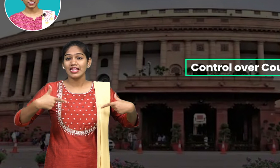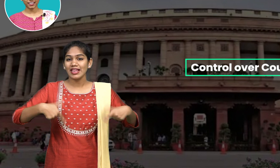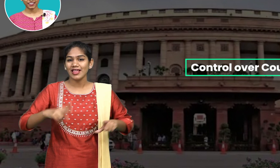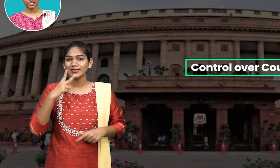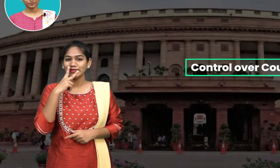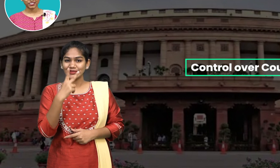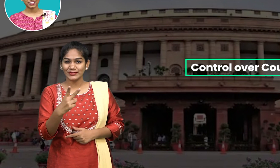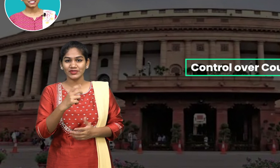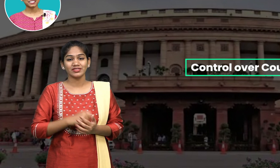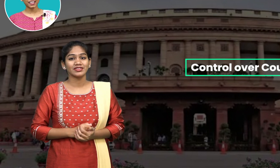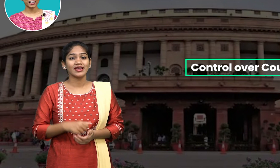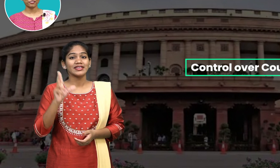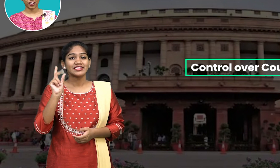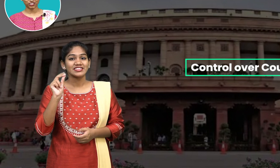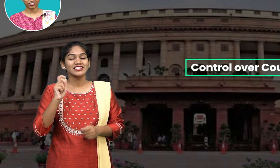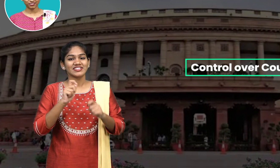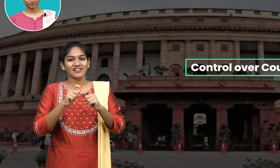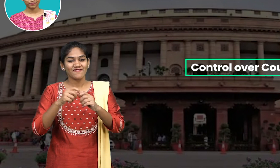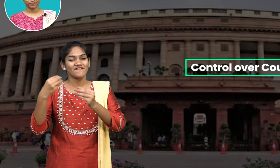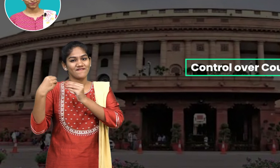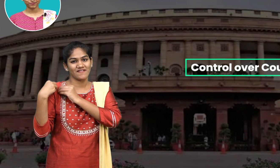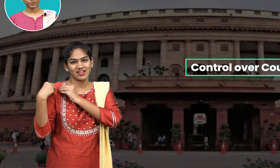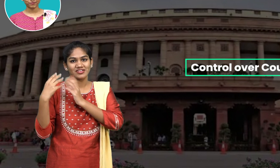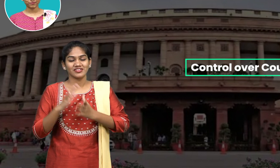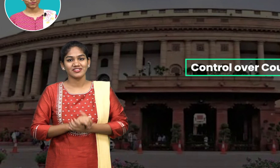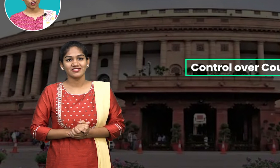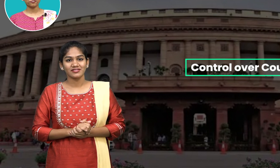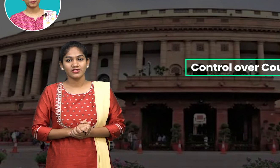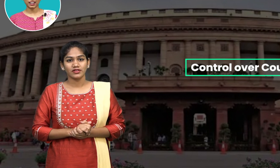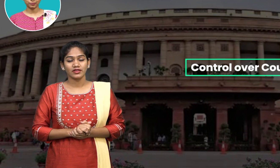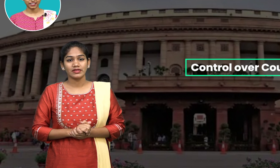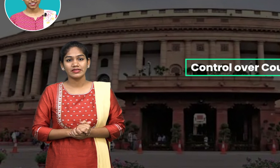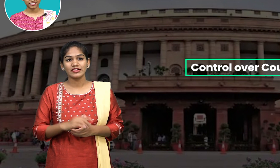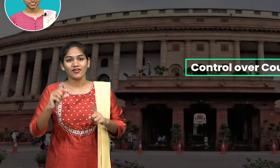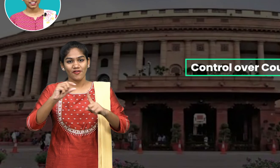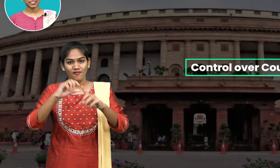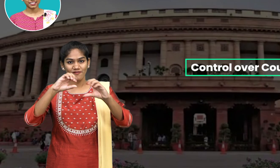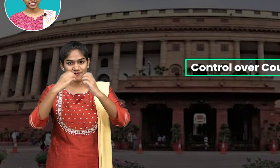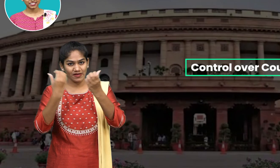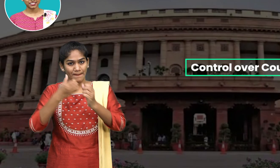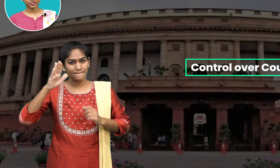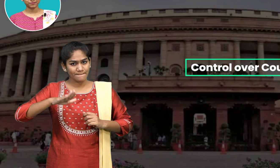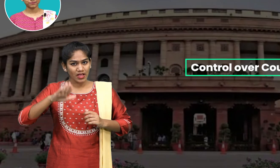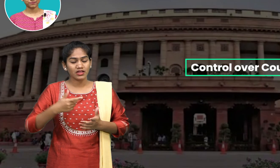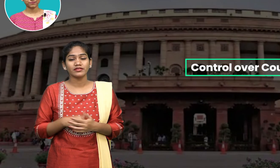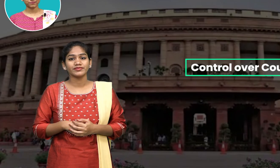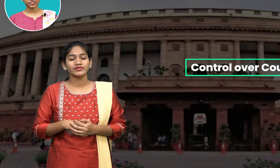let's look at the second function of Parliament, that is,